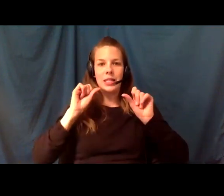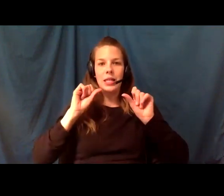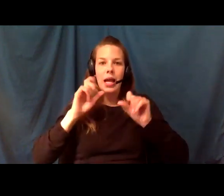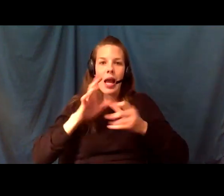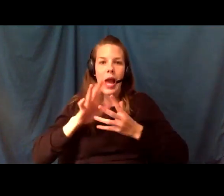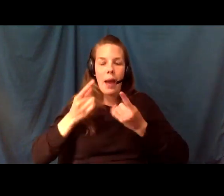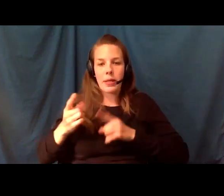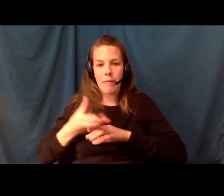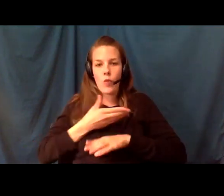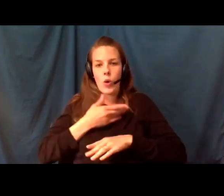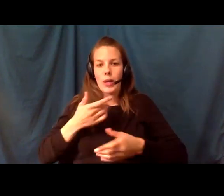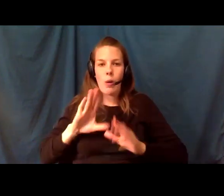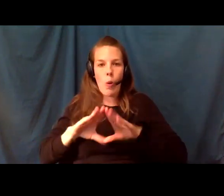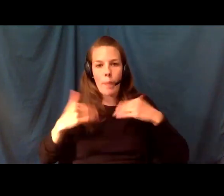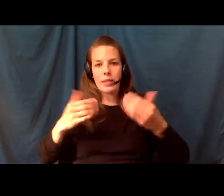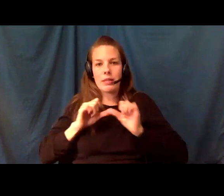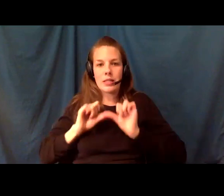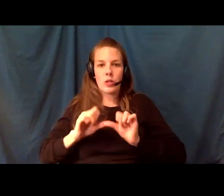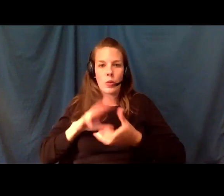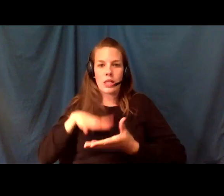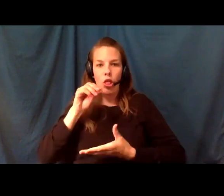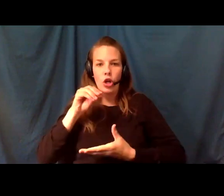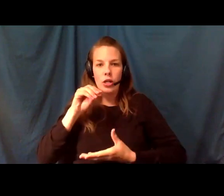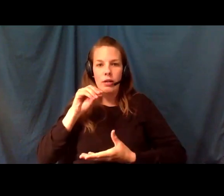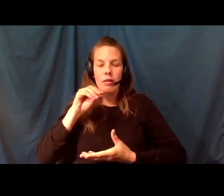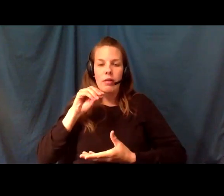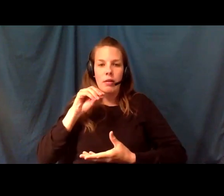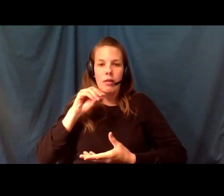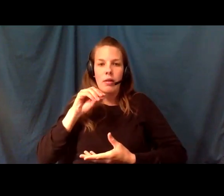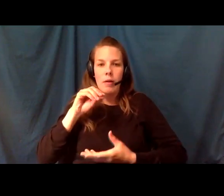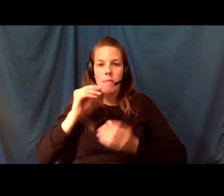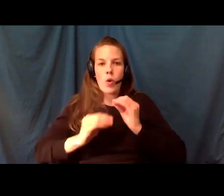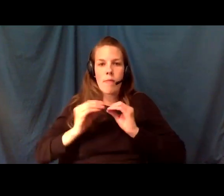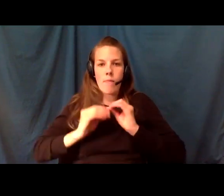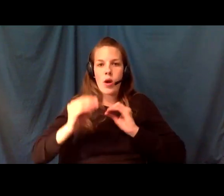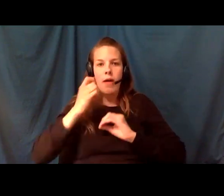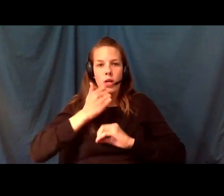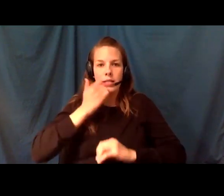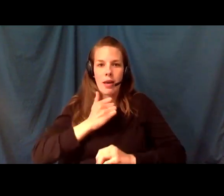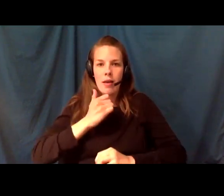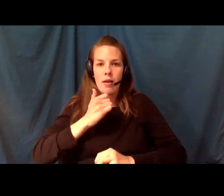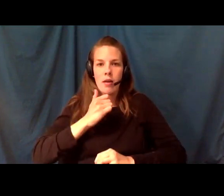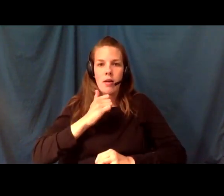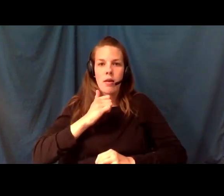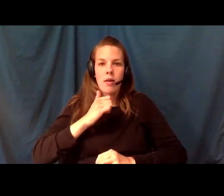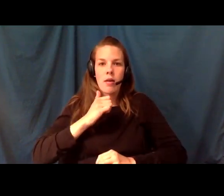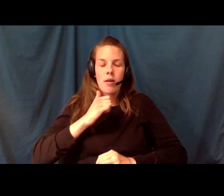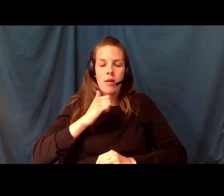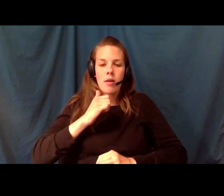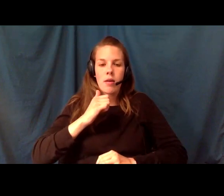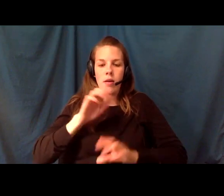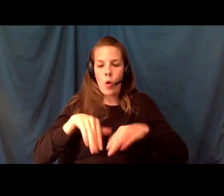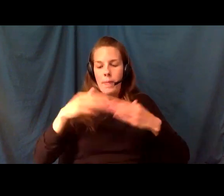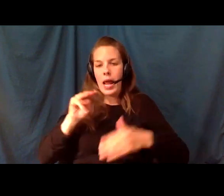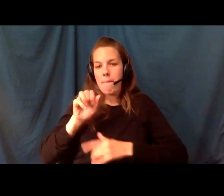then continuing as we learn more and more each day. But we were able to open our facilities up on May the